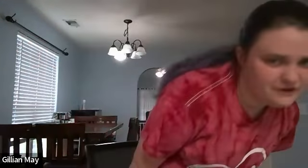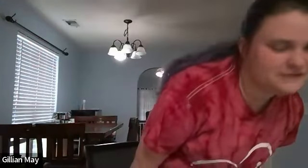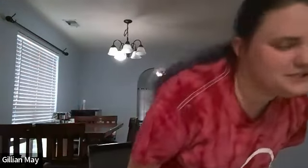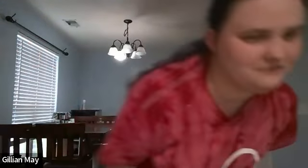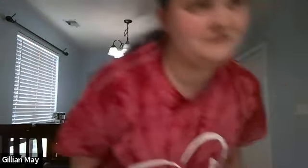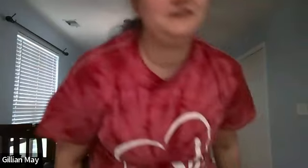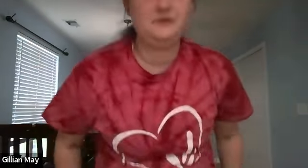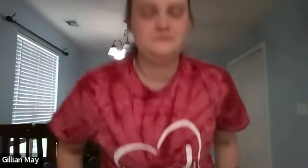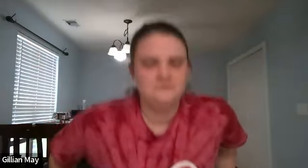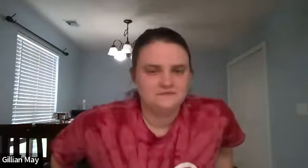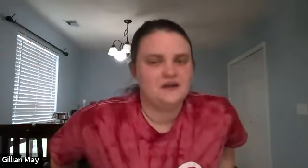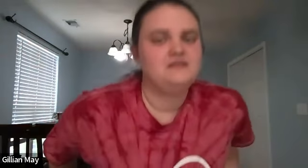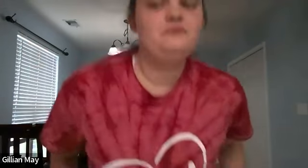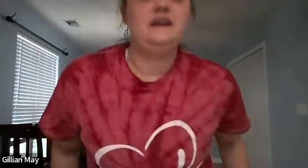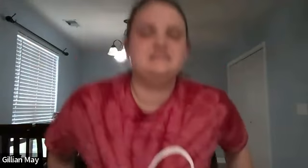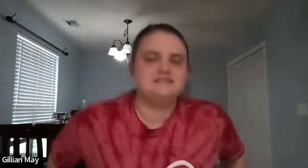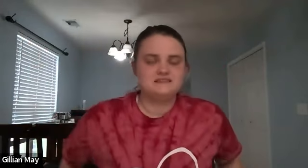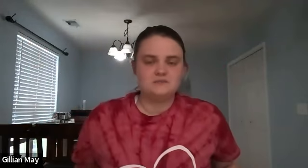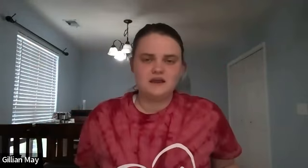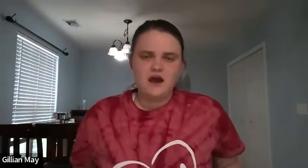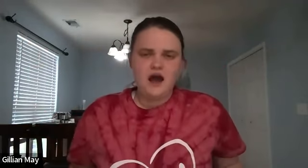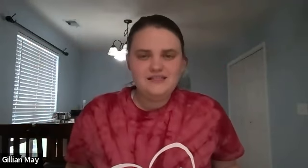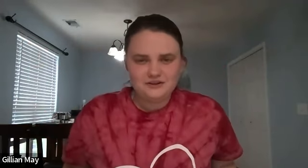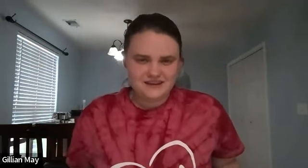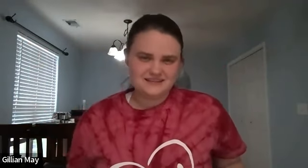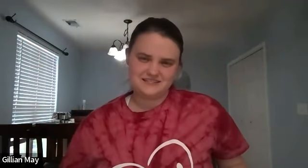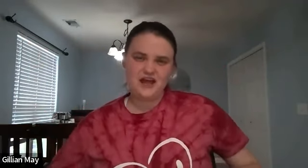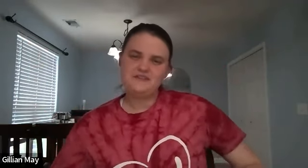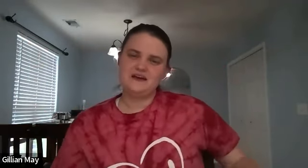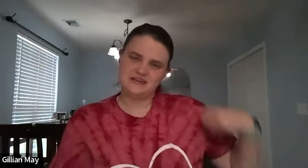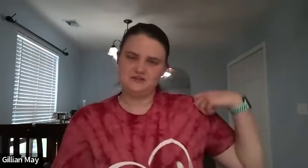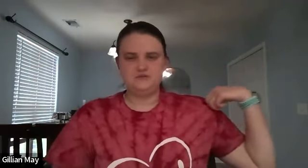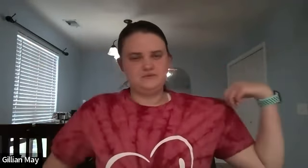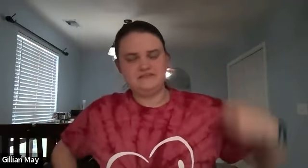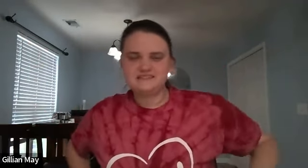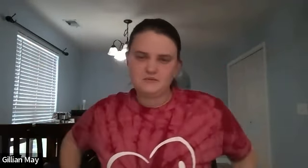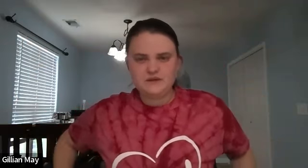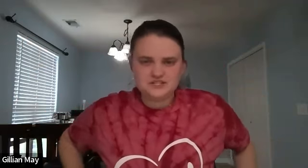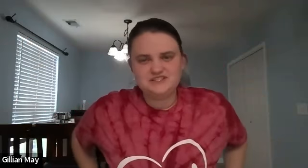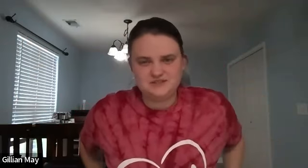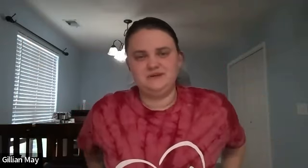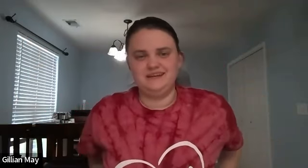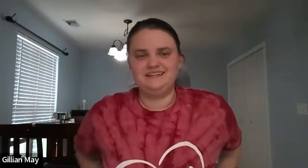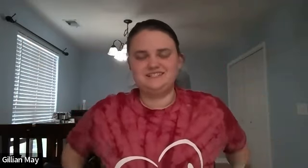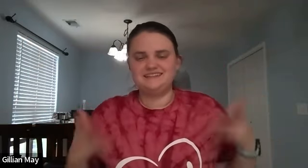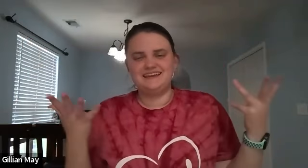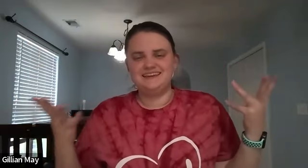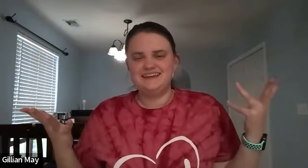Very cute, very cute. I love when I see signs and I'm like, I learned that as a child, that's how we would just do it. And it just is like,